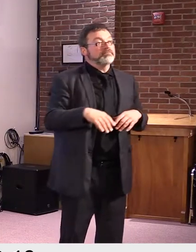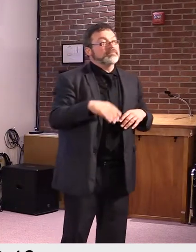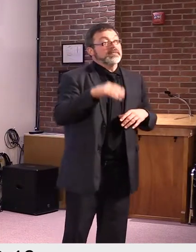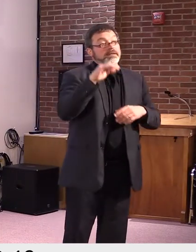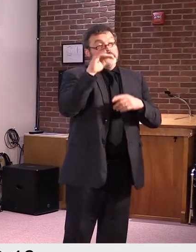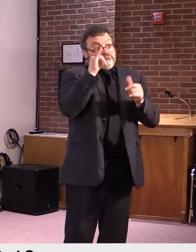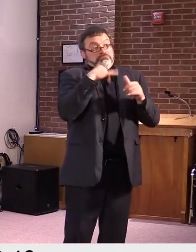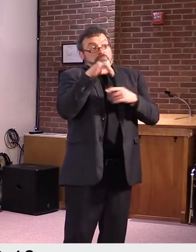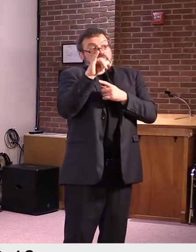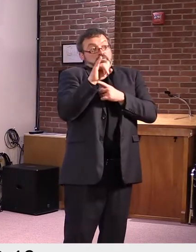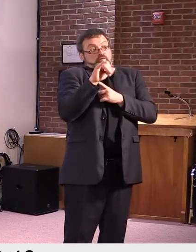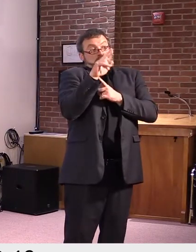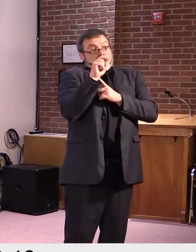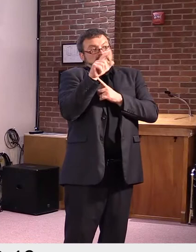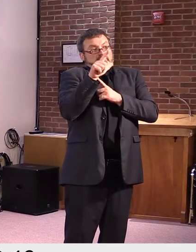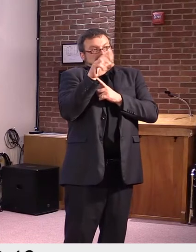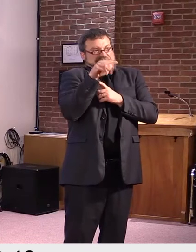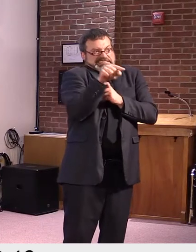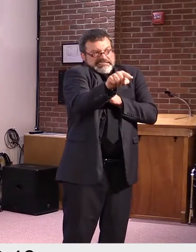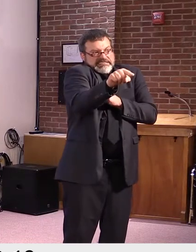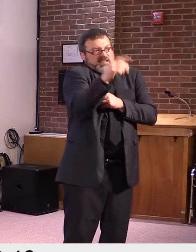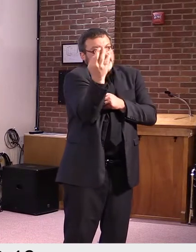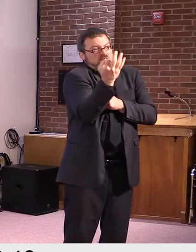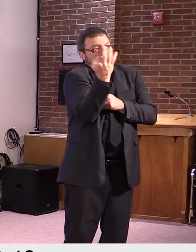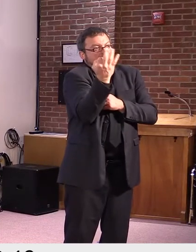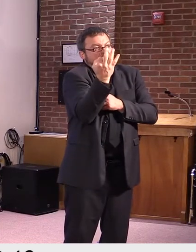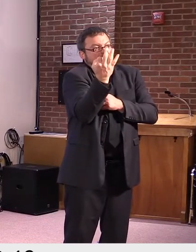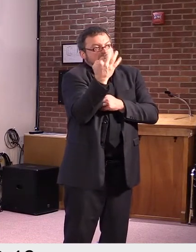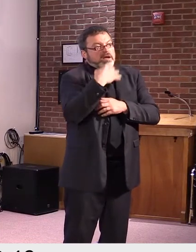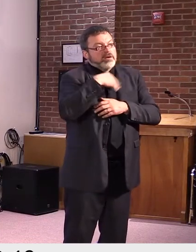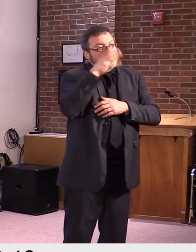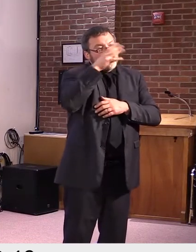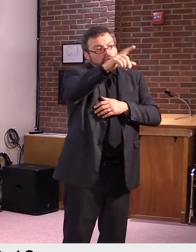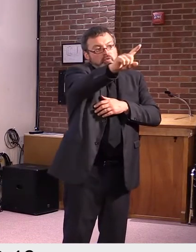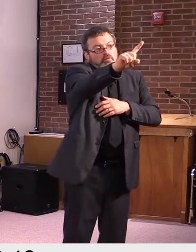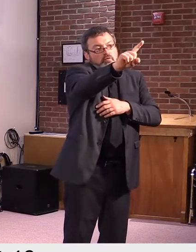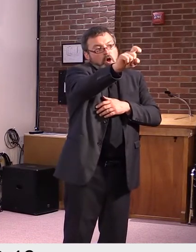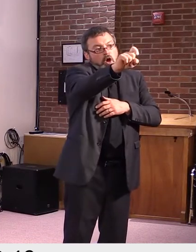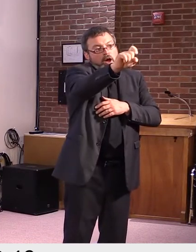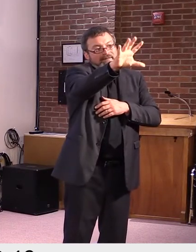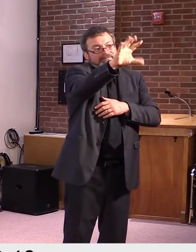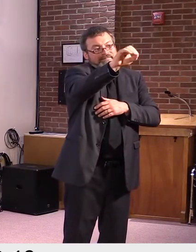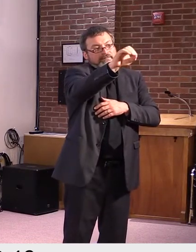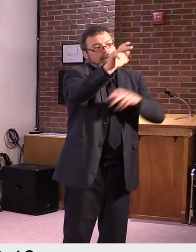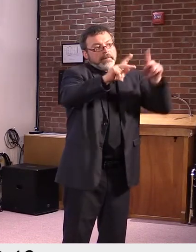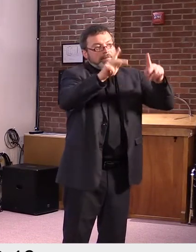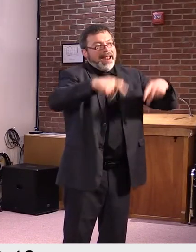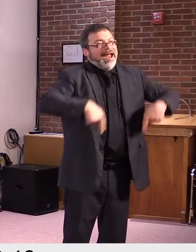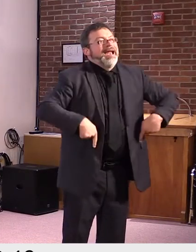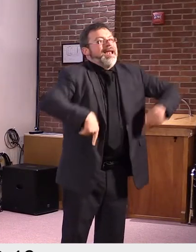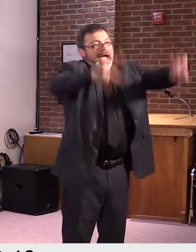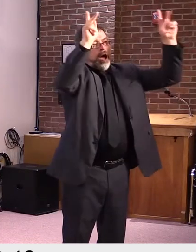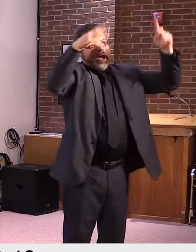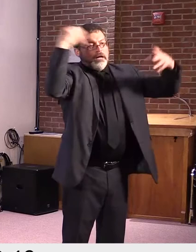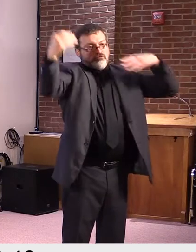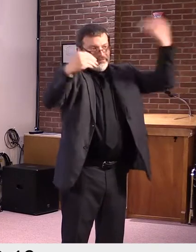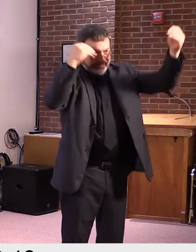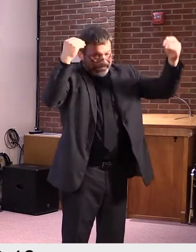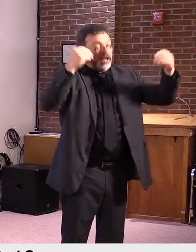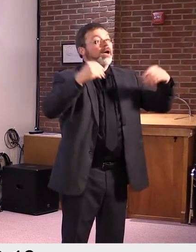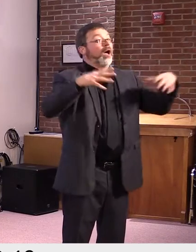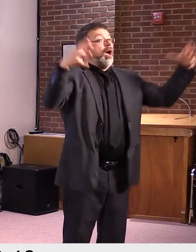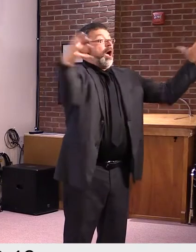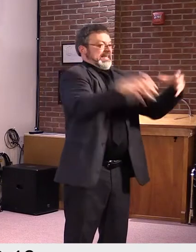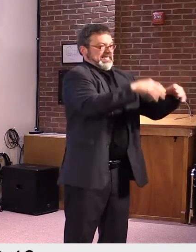75 people for an indoor venue, given proper capacity and spacing requirements are followed. While